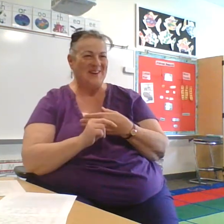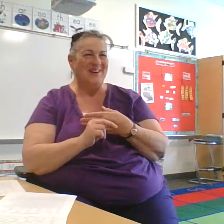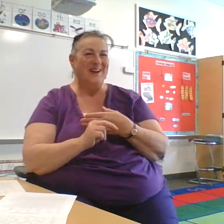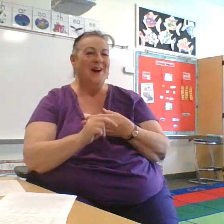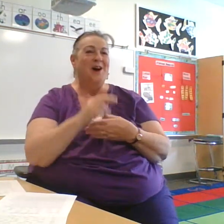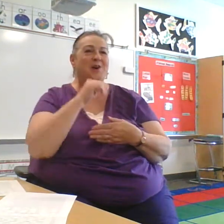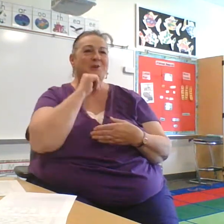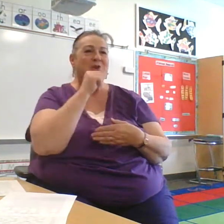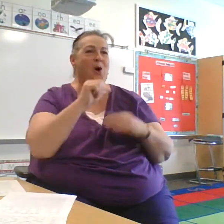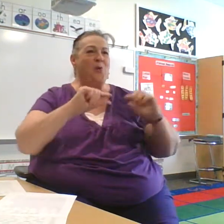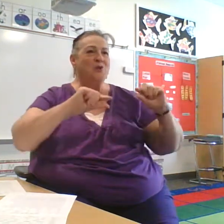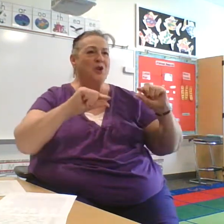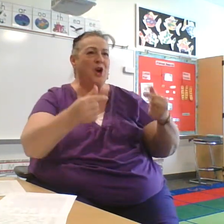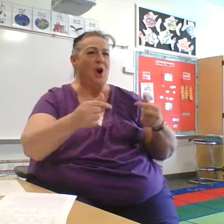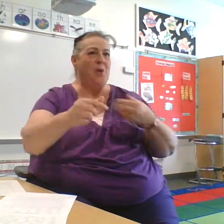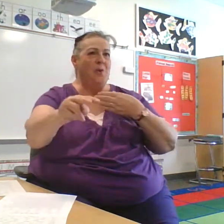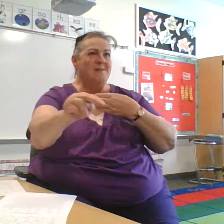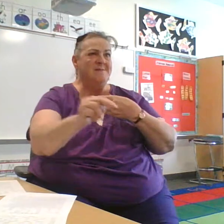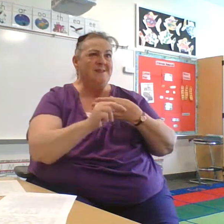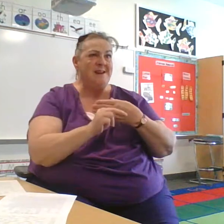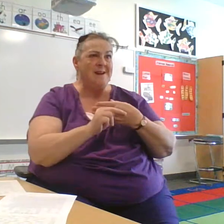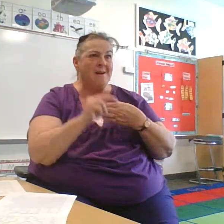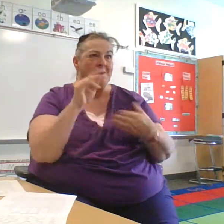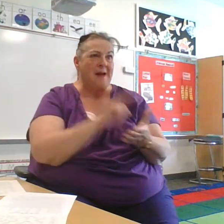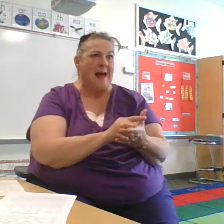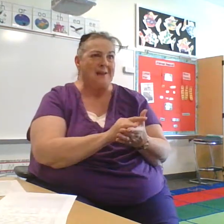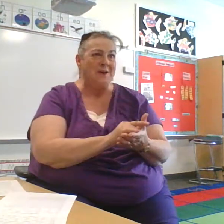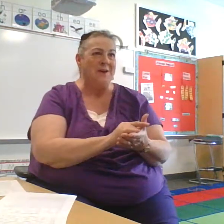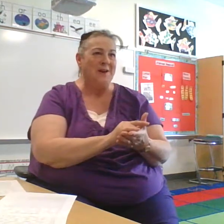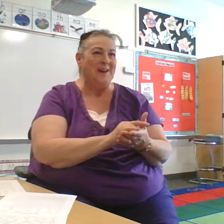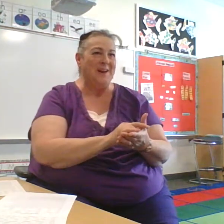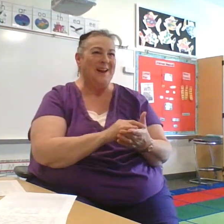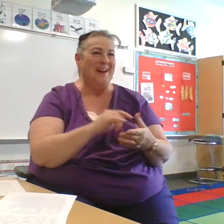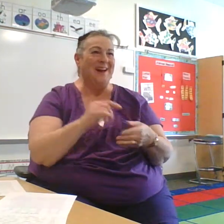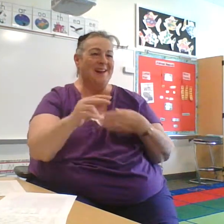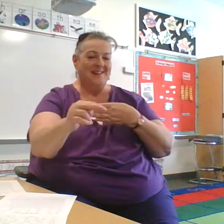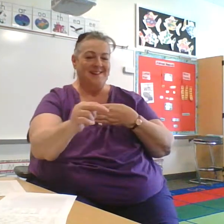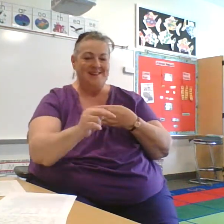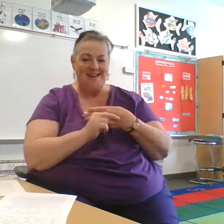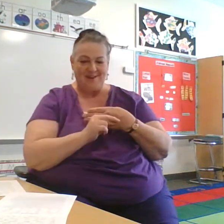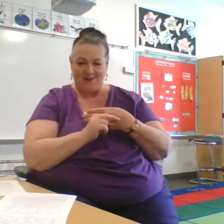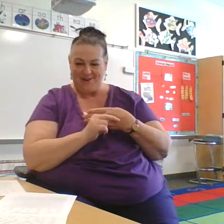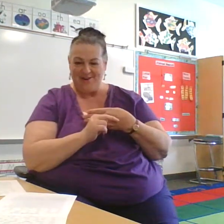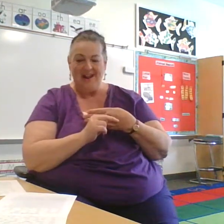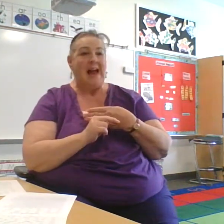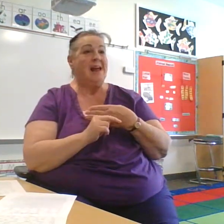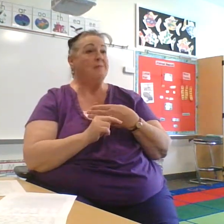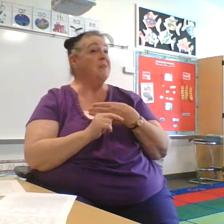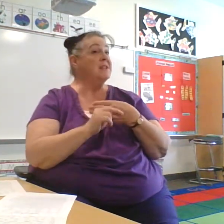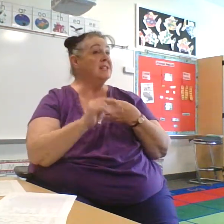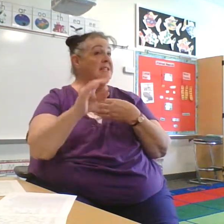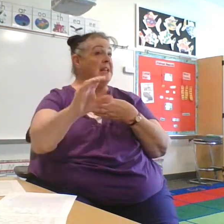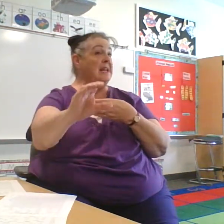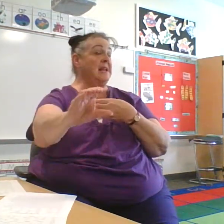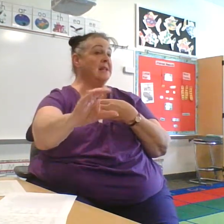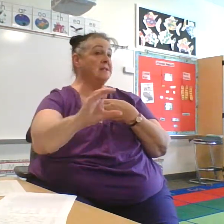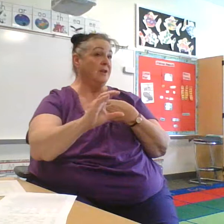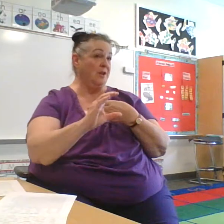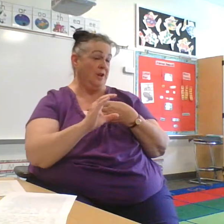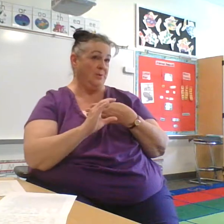Near. Don't go Don't- near that. Okay. Near. And with a C is